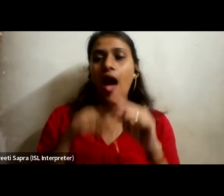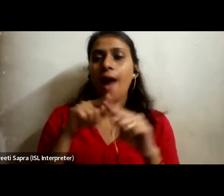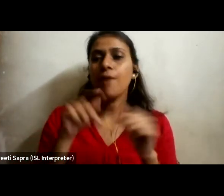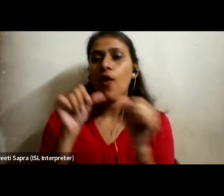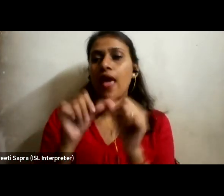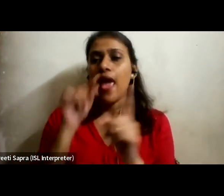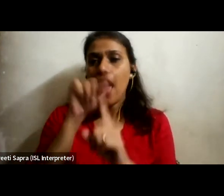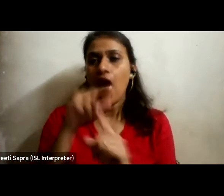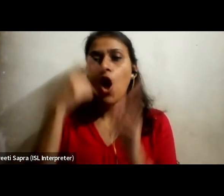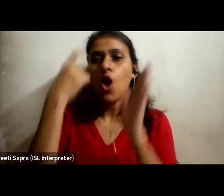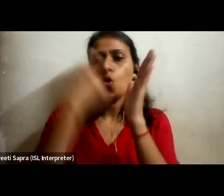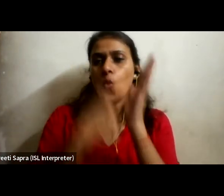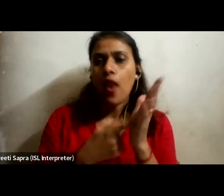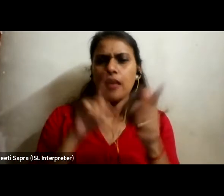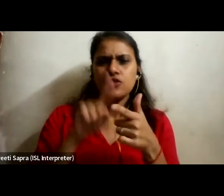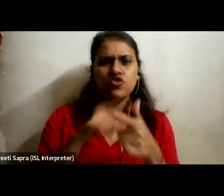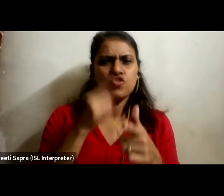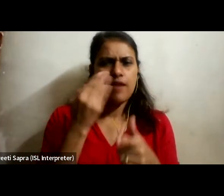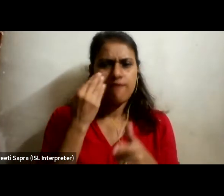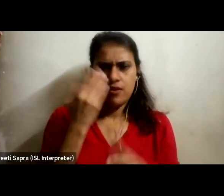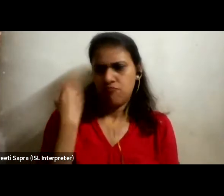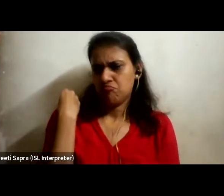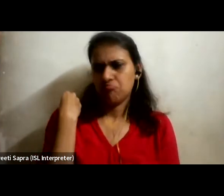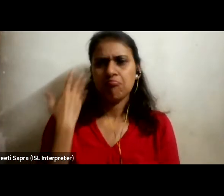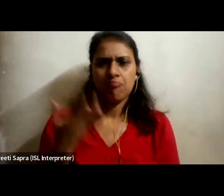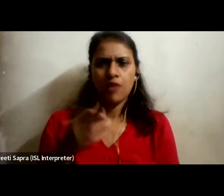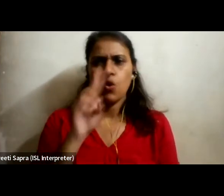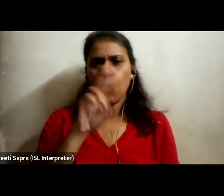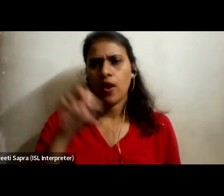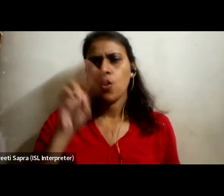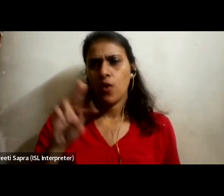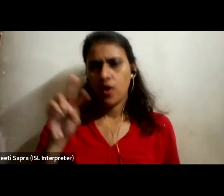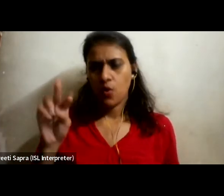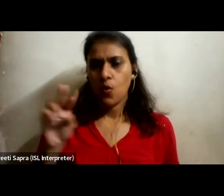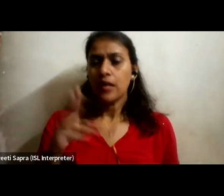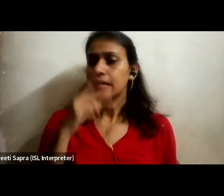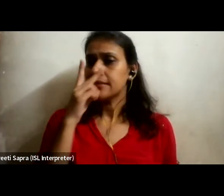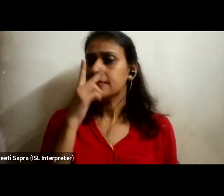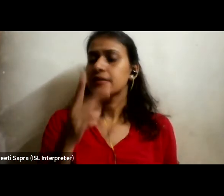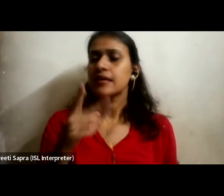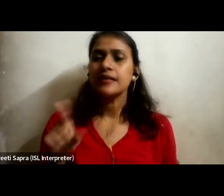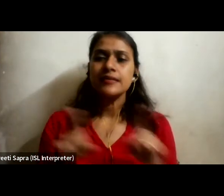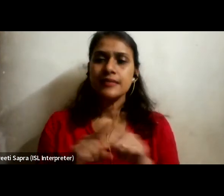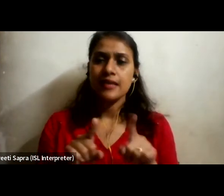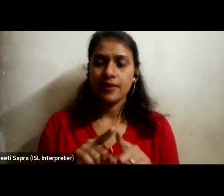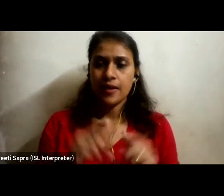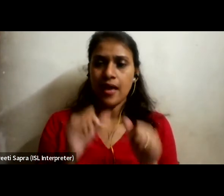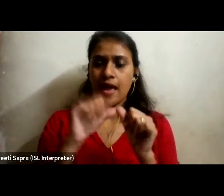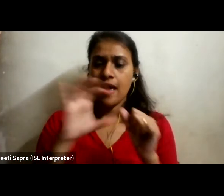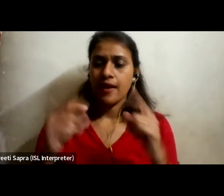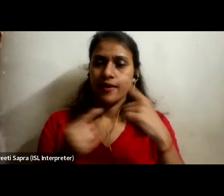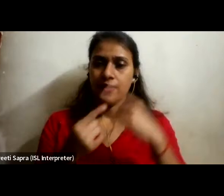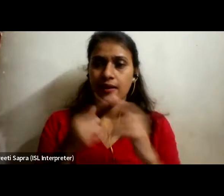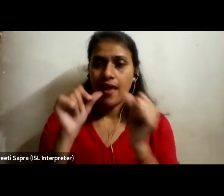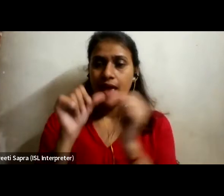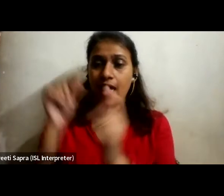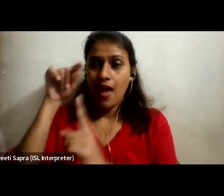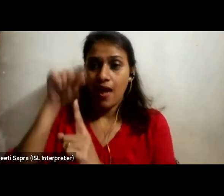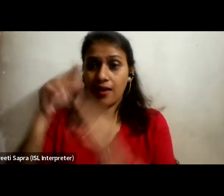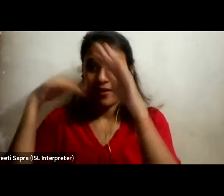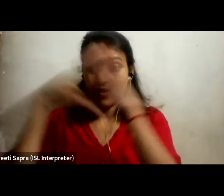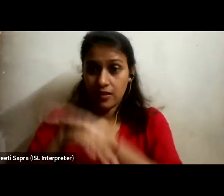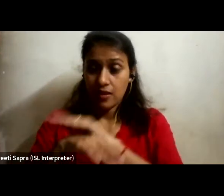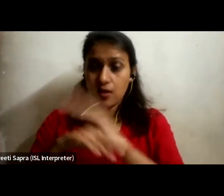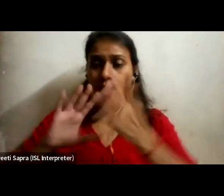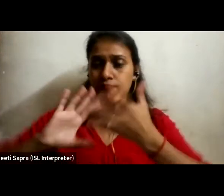So that was January of this year. And essentially, what it looks at is AI systems in which a machine